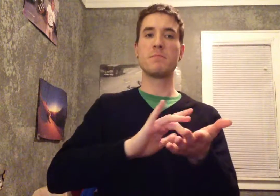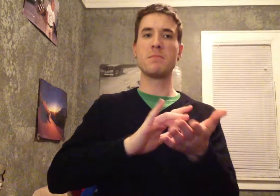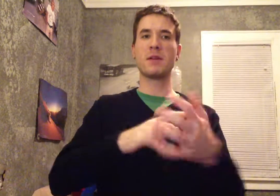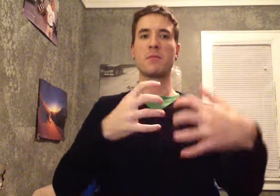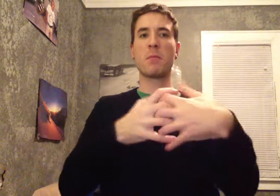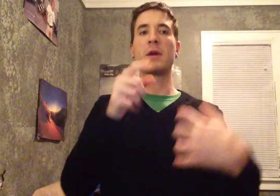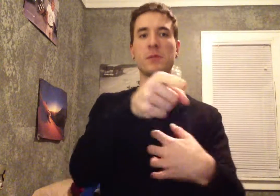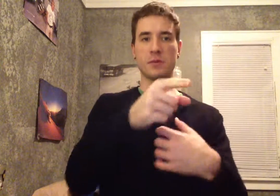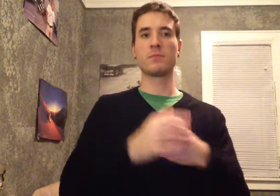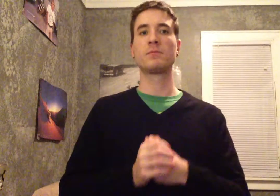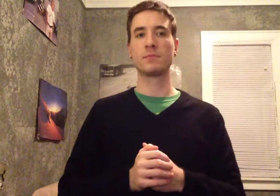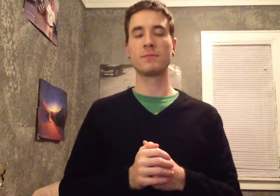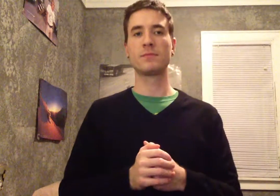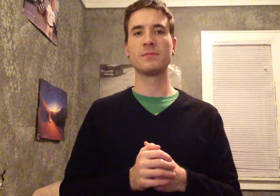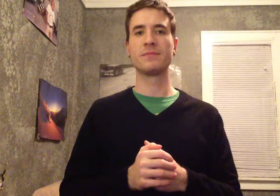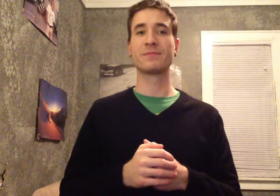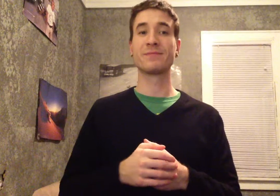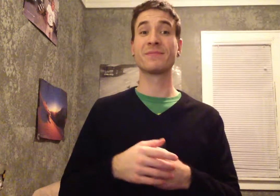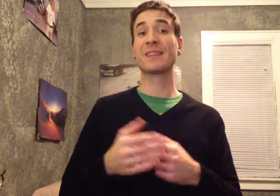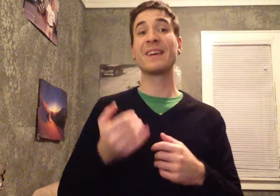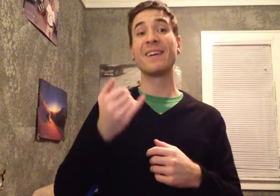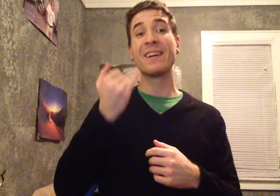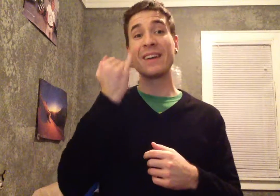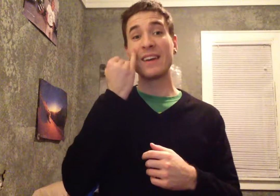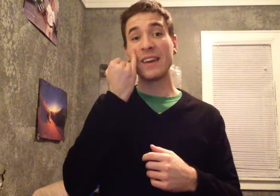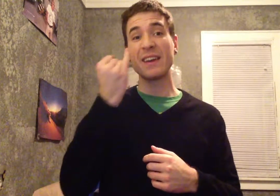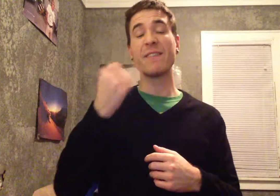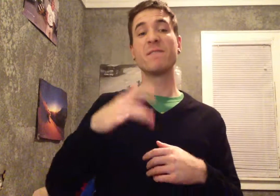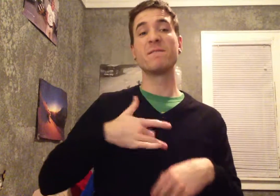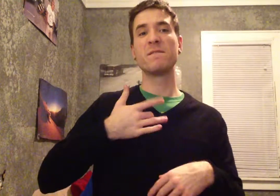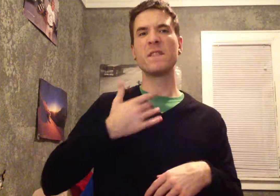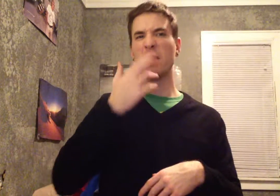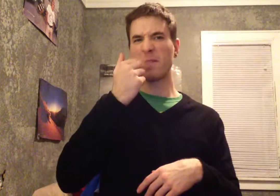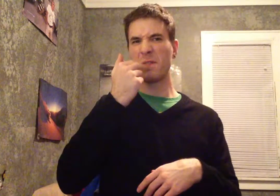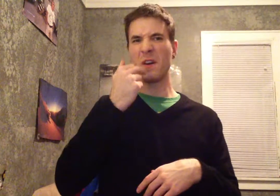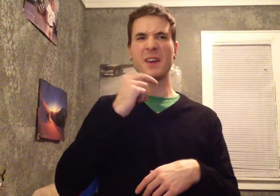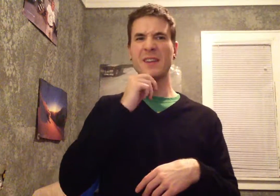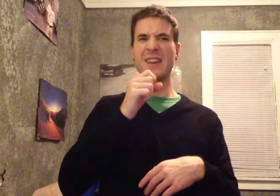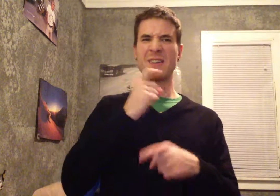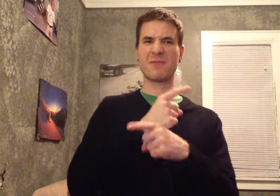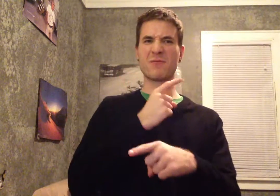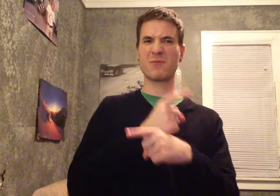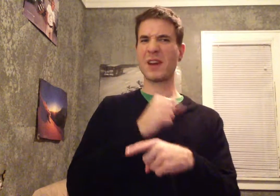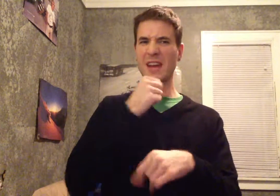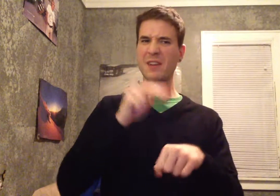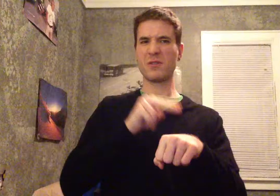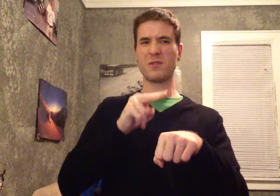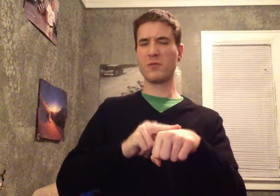side effects lessen over time. If they do become an issue, your doctor may be able to adjust your dosage to reduce